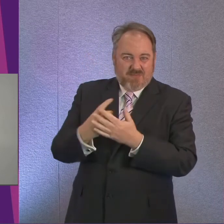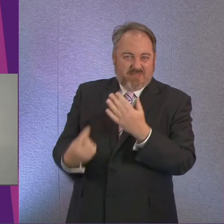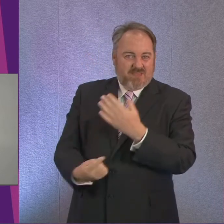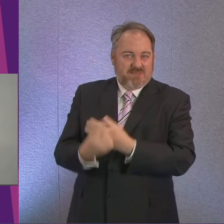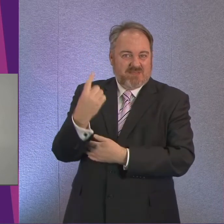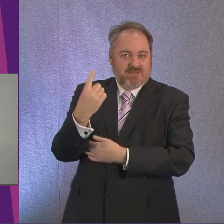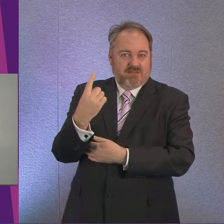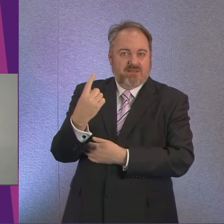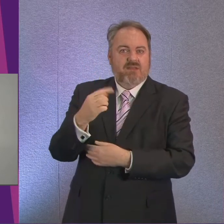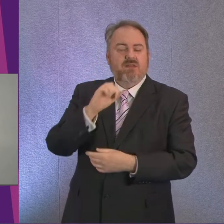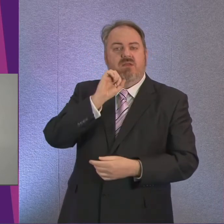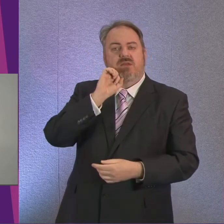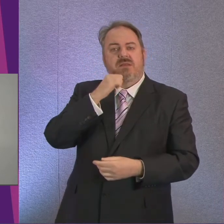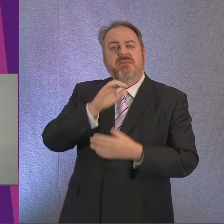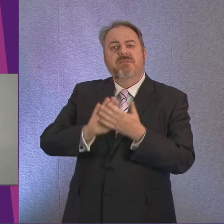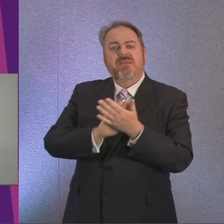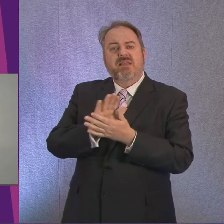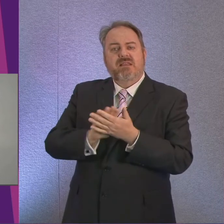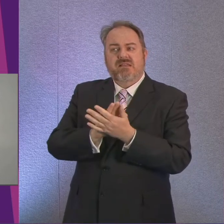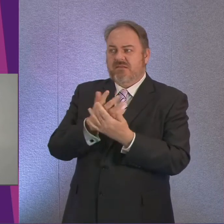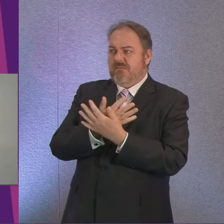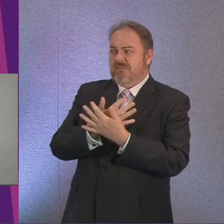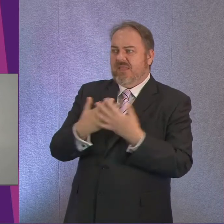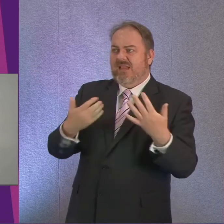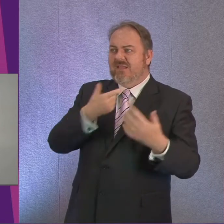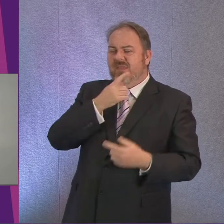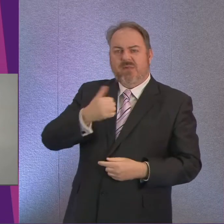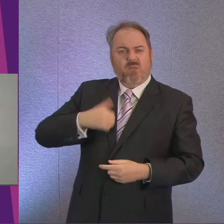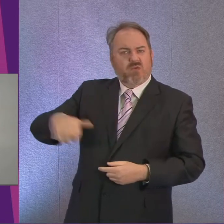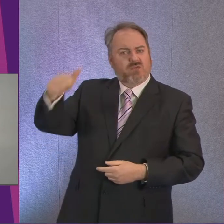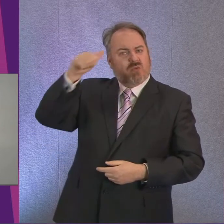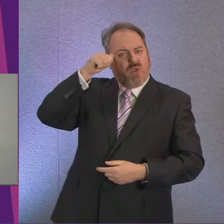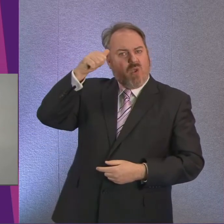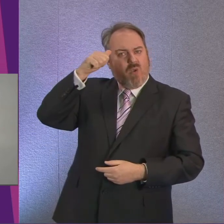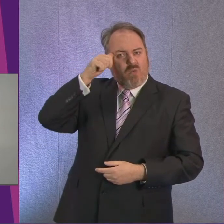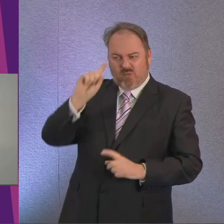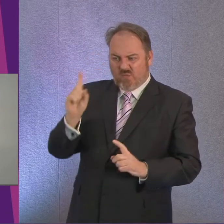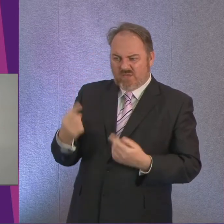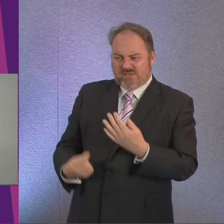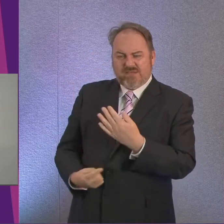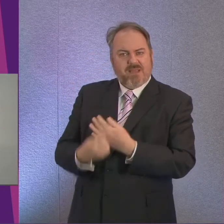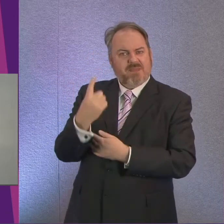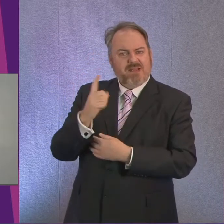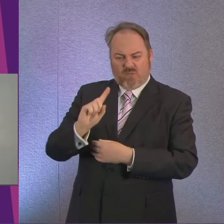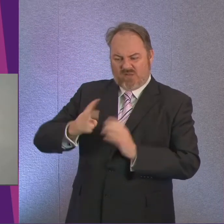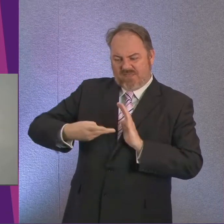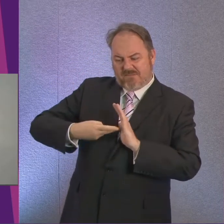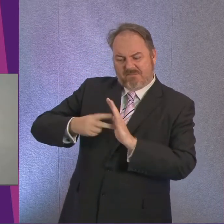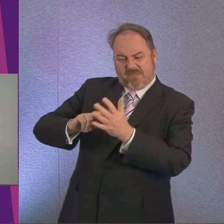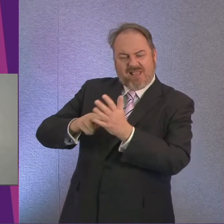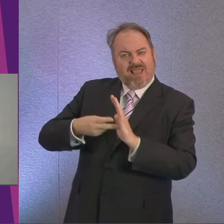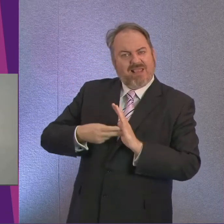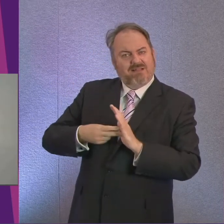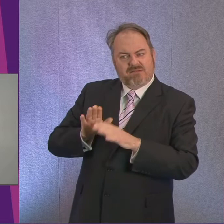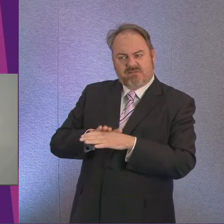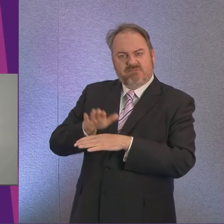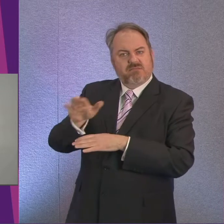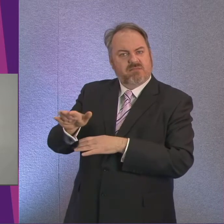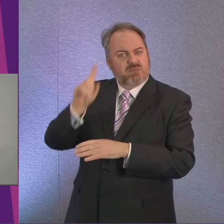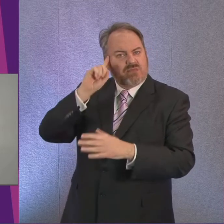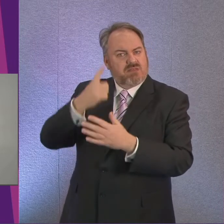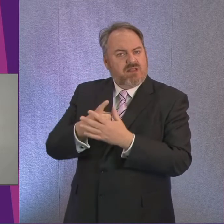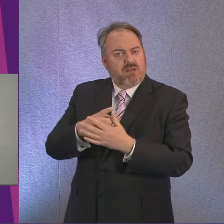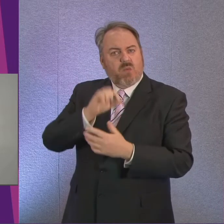3 weeks, the public will rightly expect clarity and detail over the government's plans for education. Many will